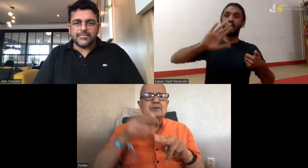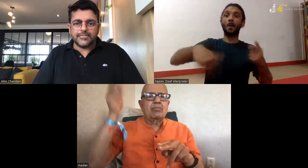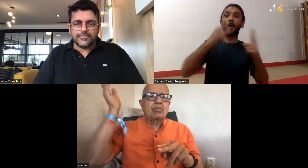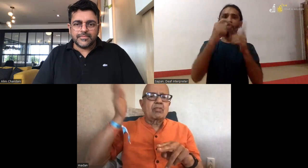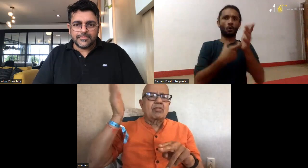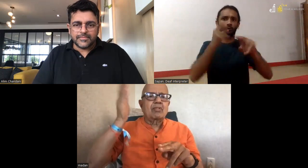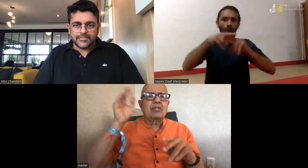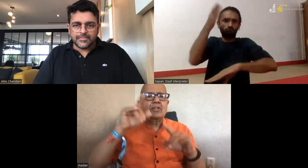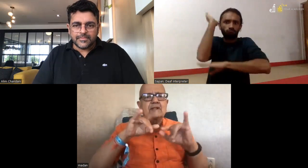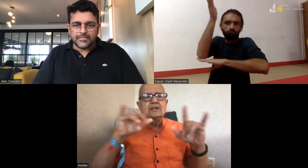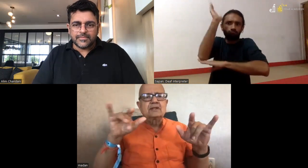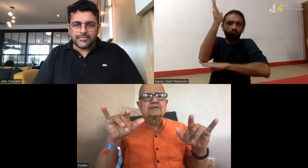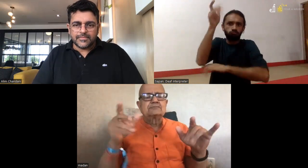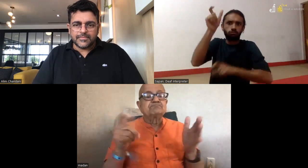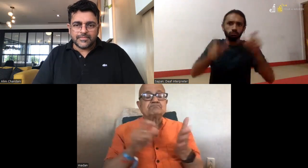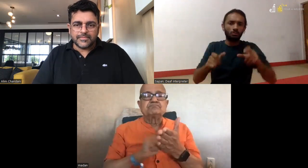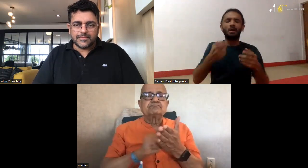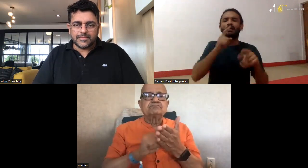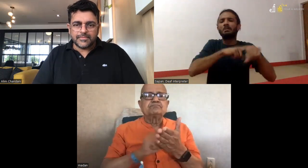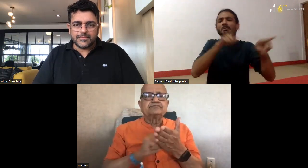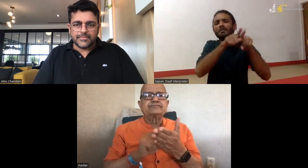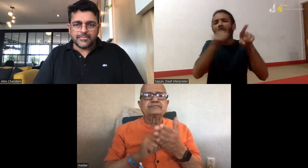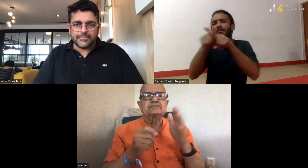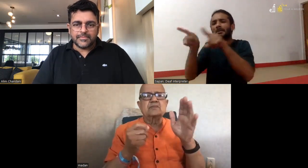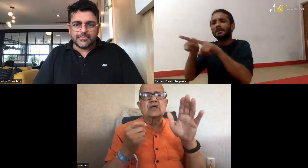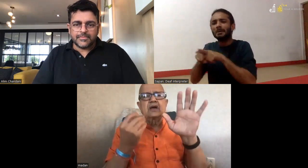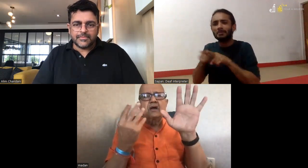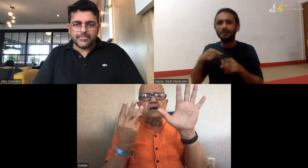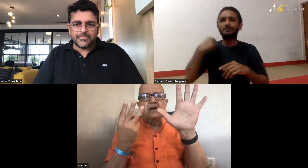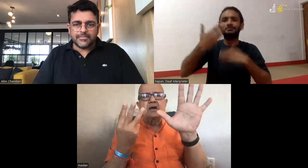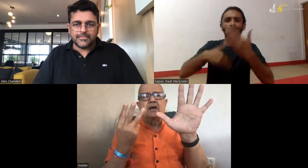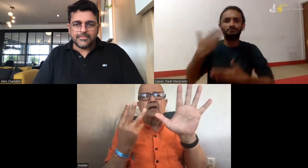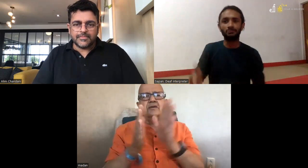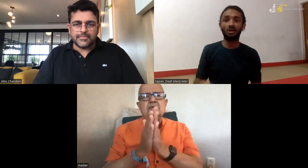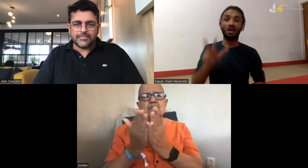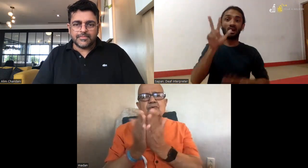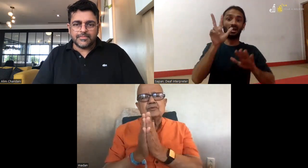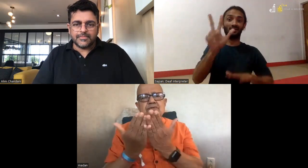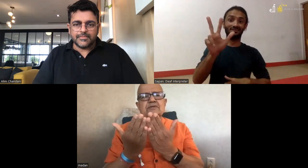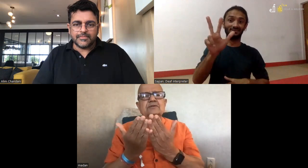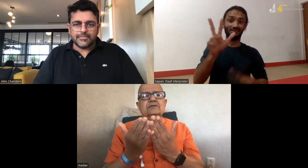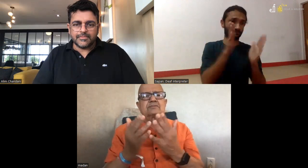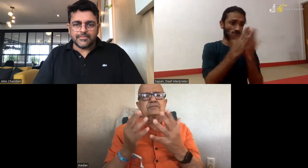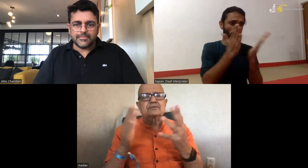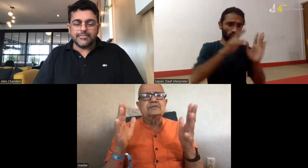And I was managing the whole staff, the professors, and everyone. And at the same time,